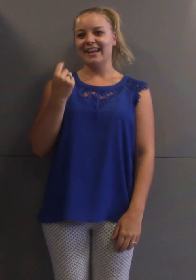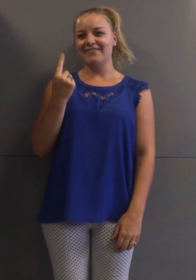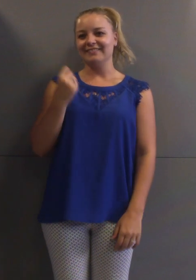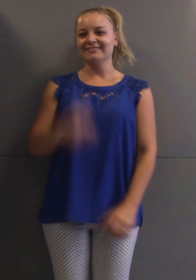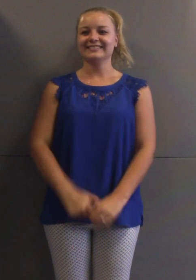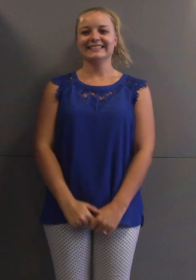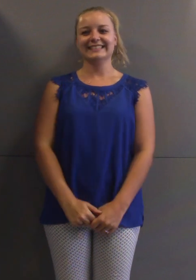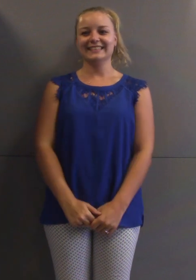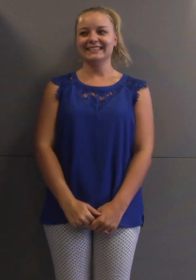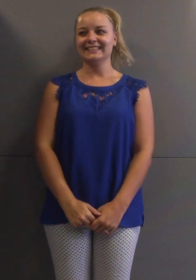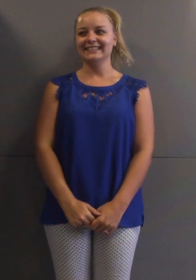11.